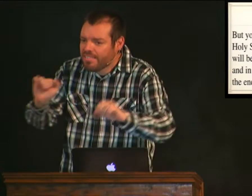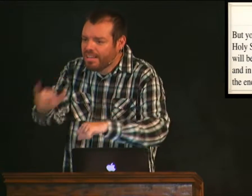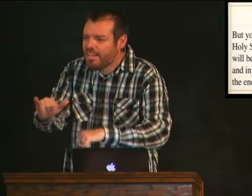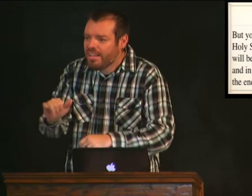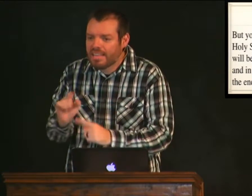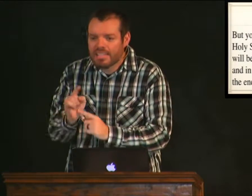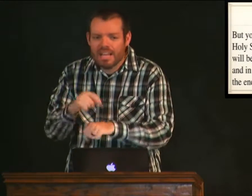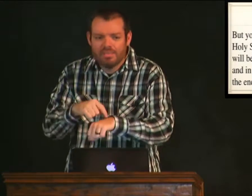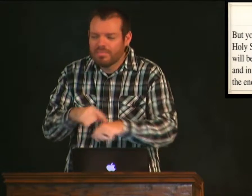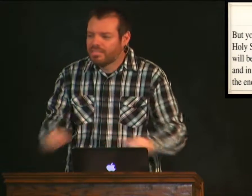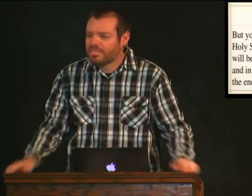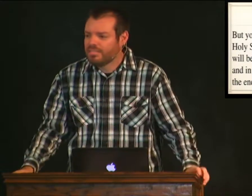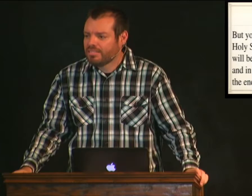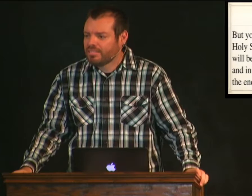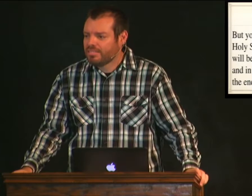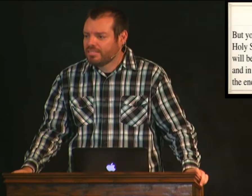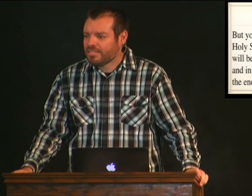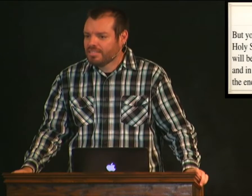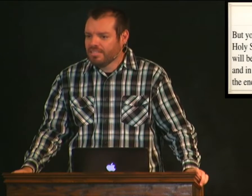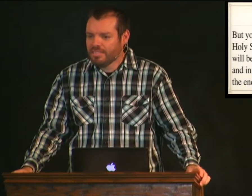were saved in that time?